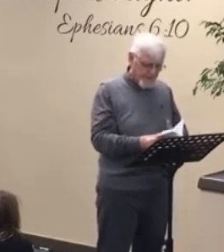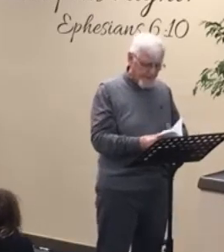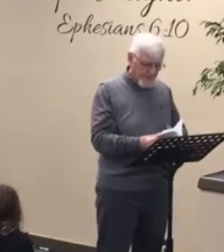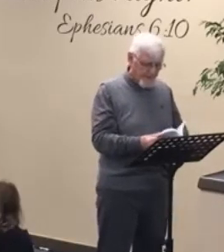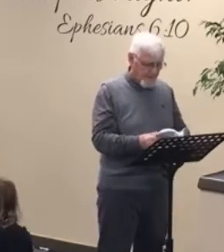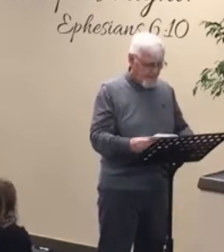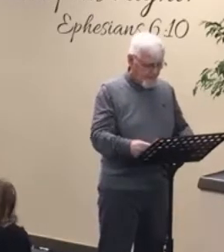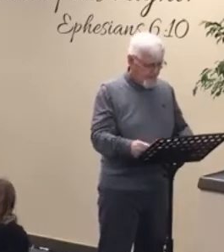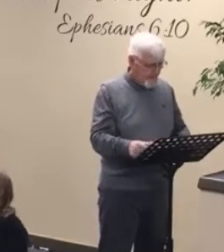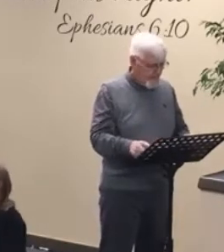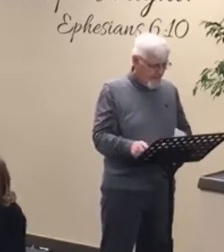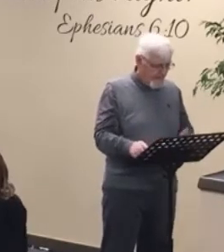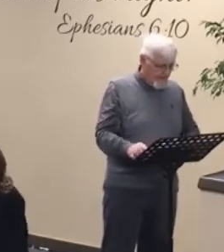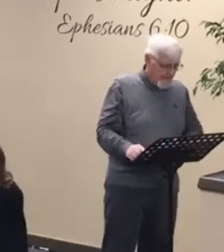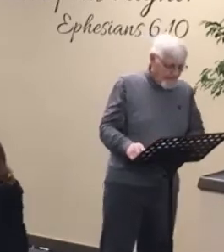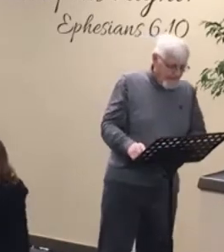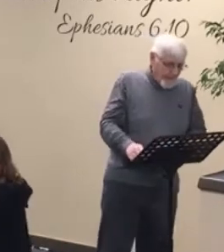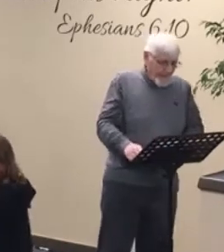38. Joyful, joyful.